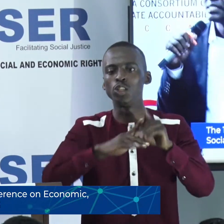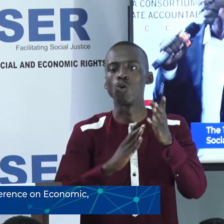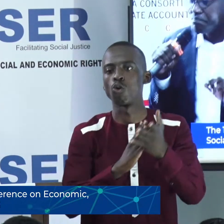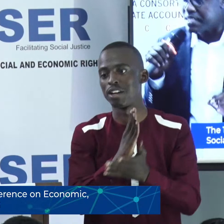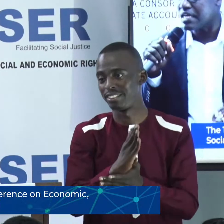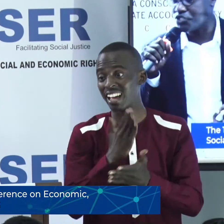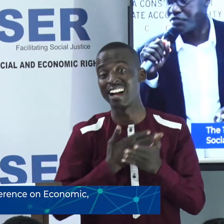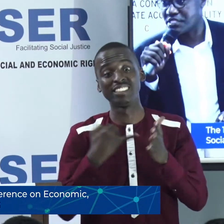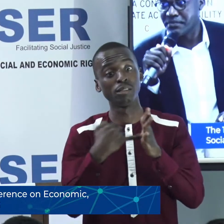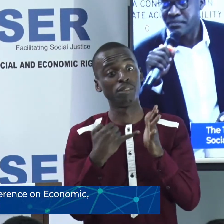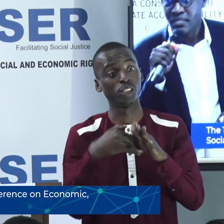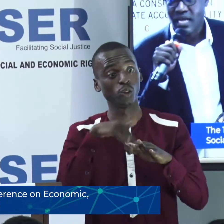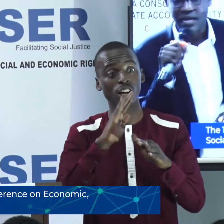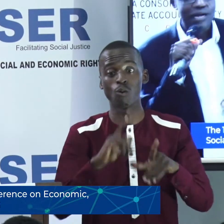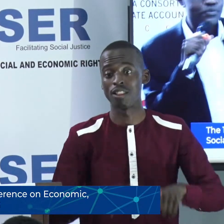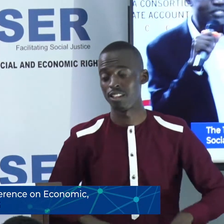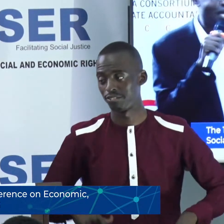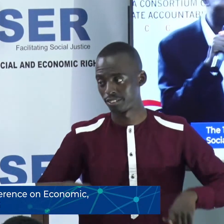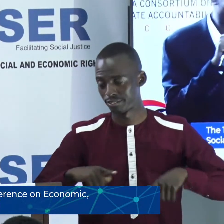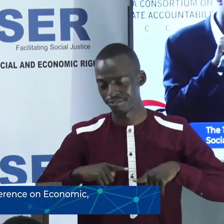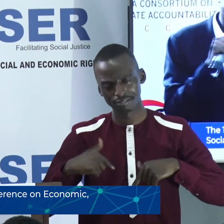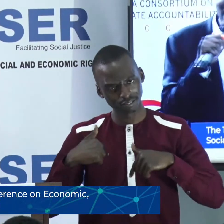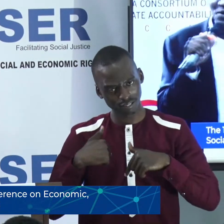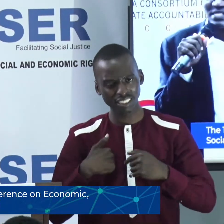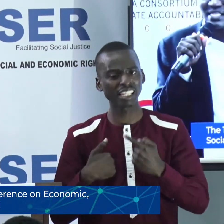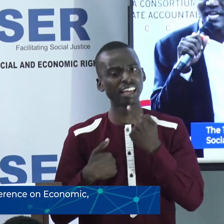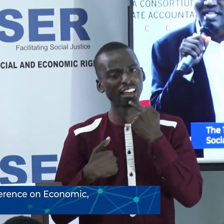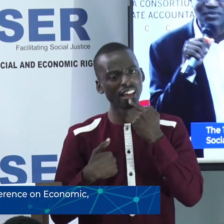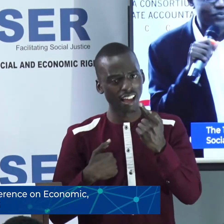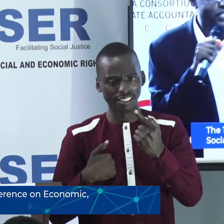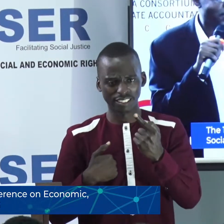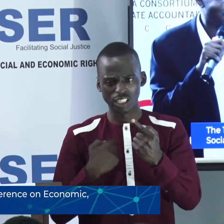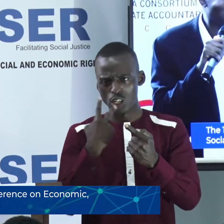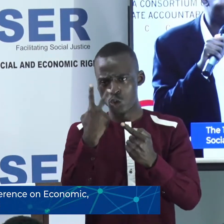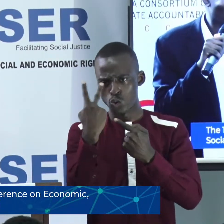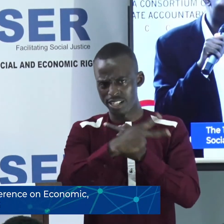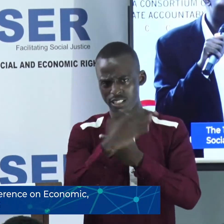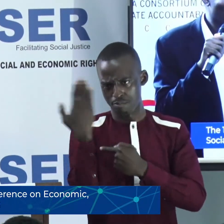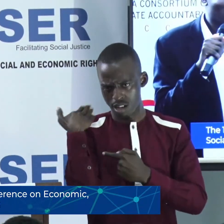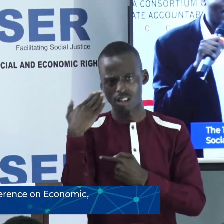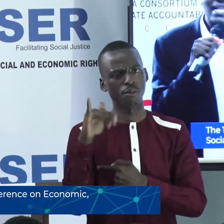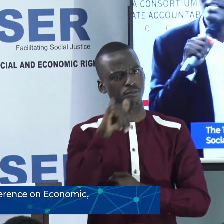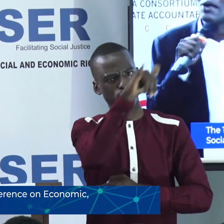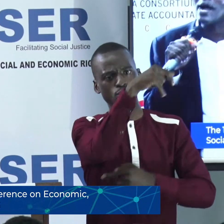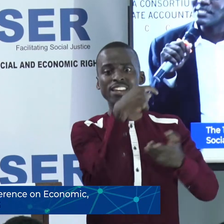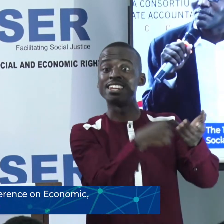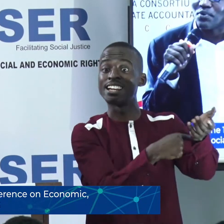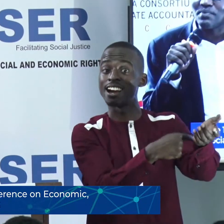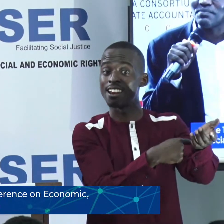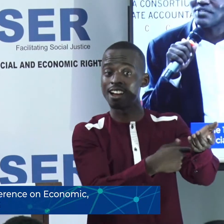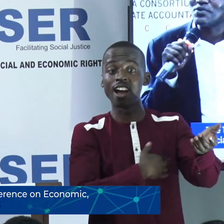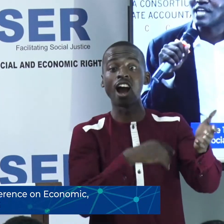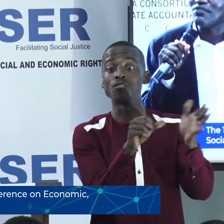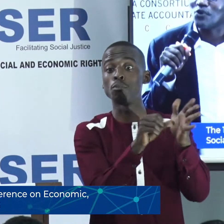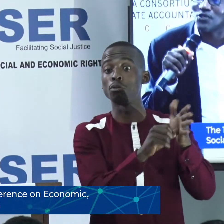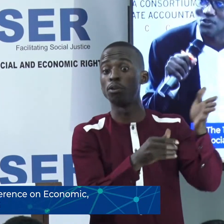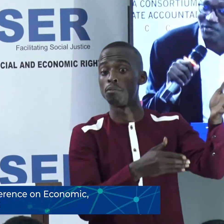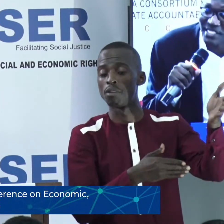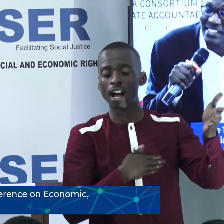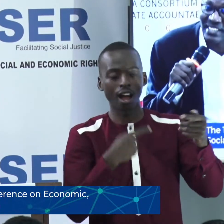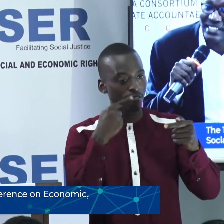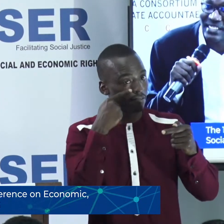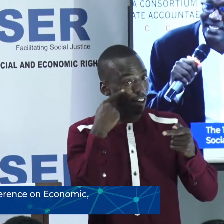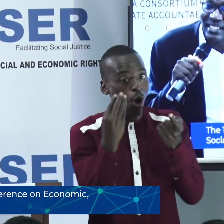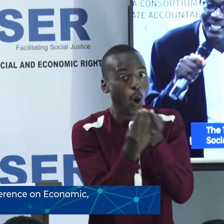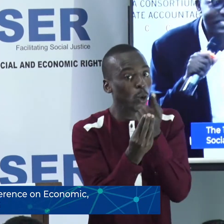has implications. I said I was in Ghana 2-3 days ago. Ghana now has a problem. They don't have